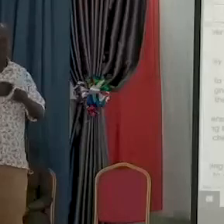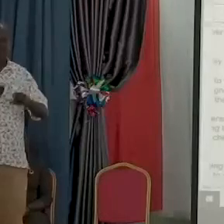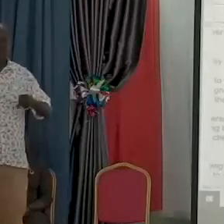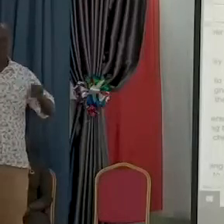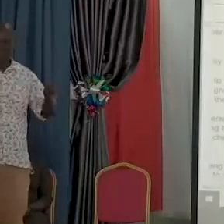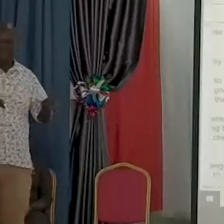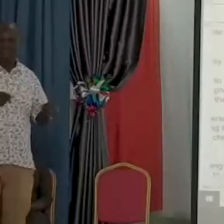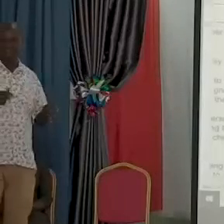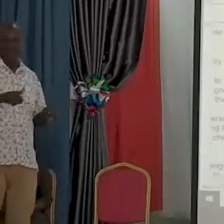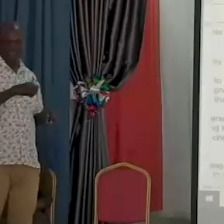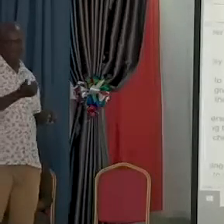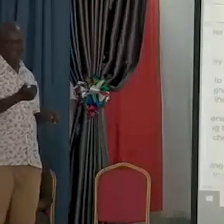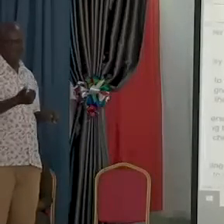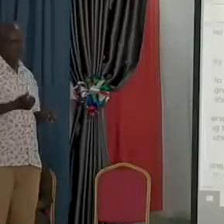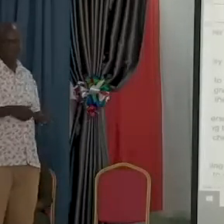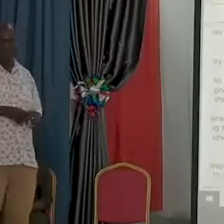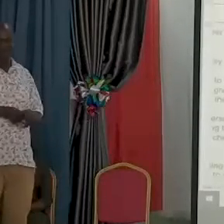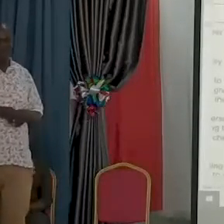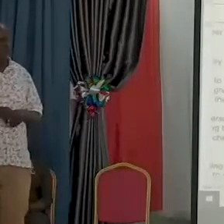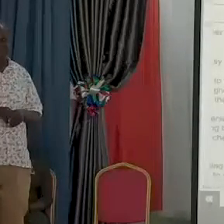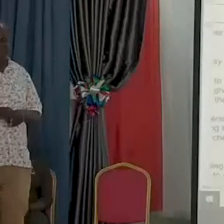by holding onto the back of a chair,